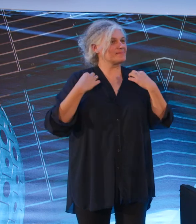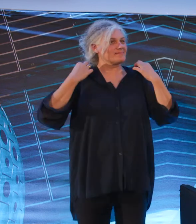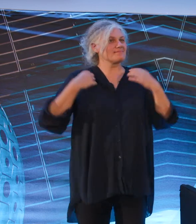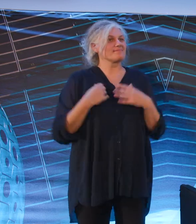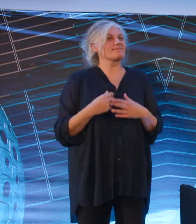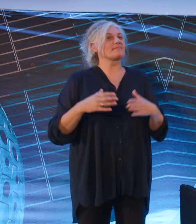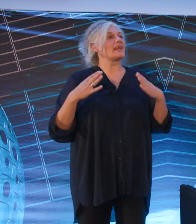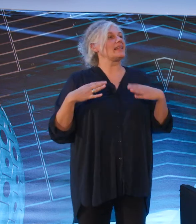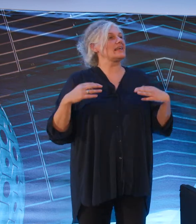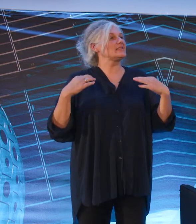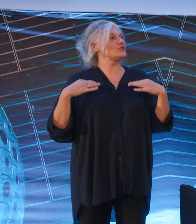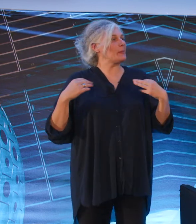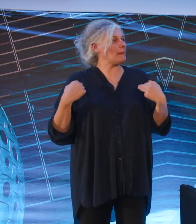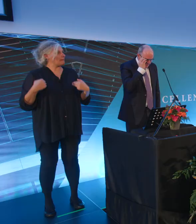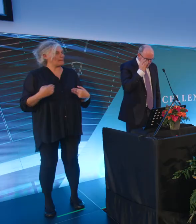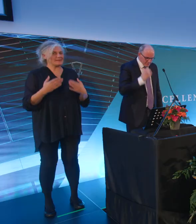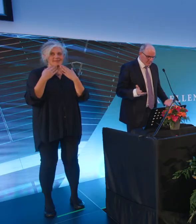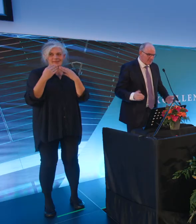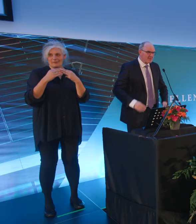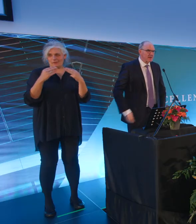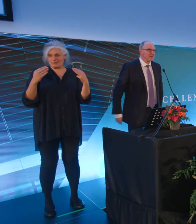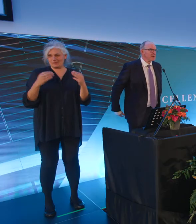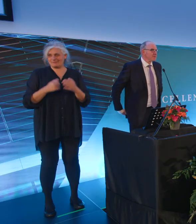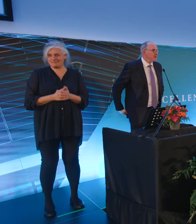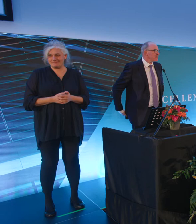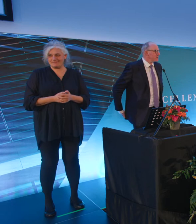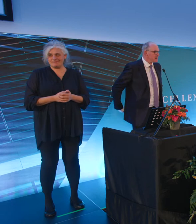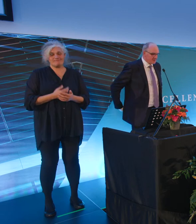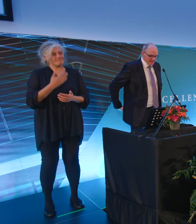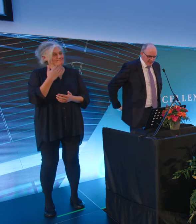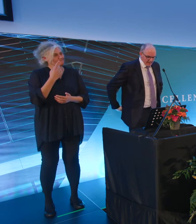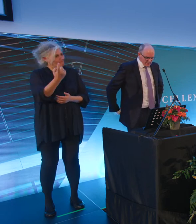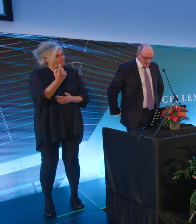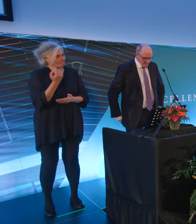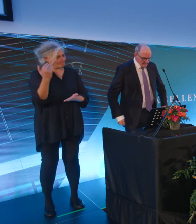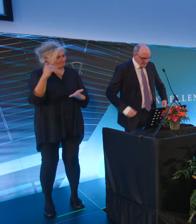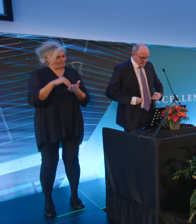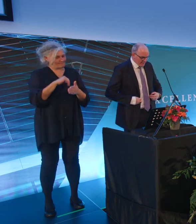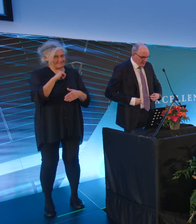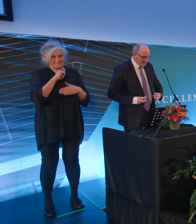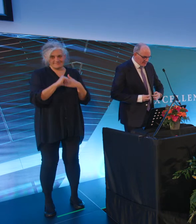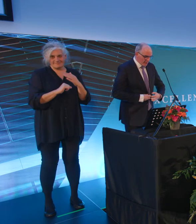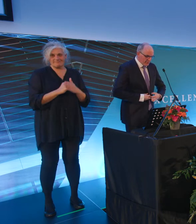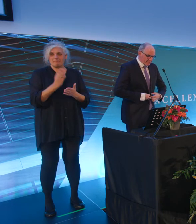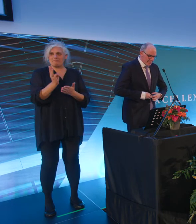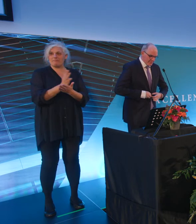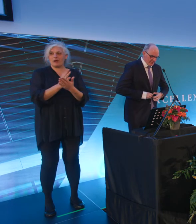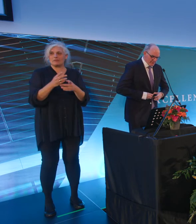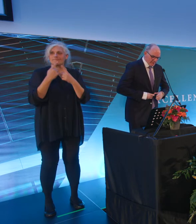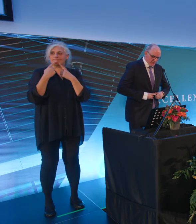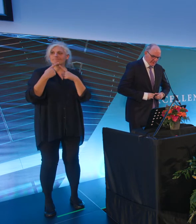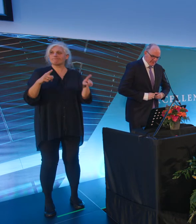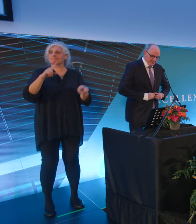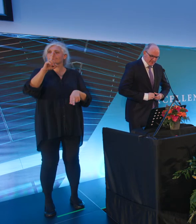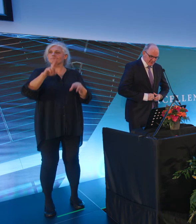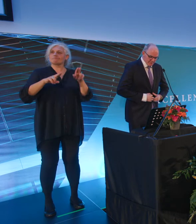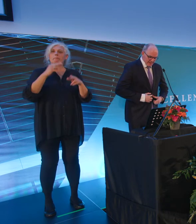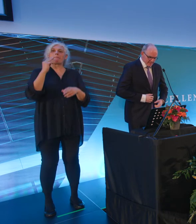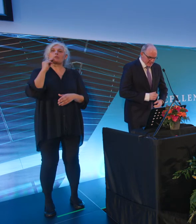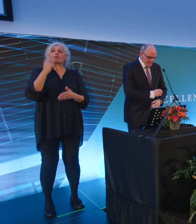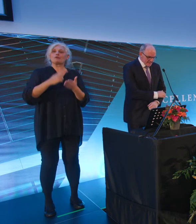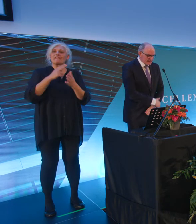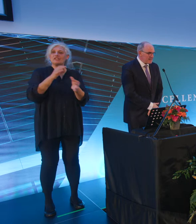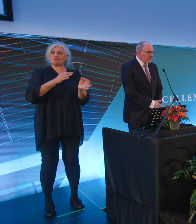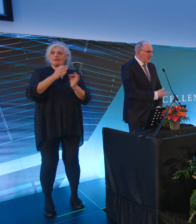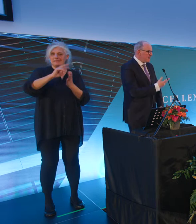Ladies and gentlemen, thank you very much. Thanks for the invitation to be here today and to be part of the launch of Maynooth University's strategic